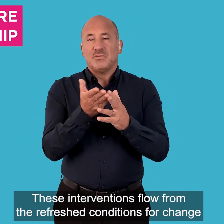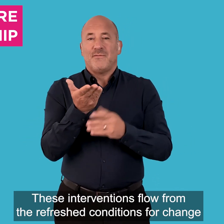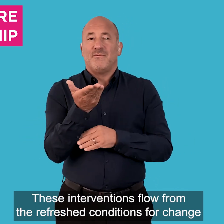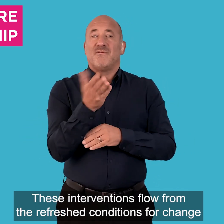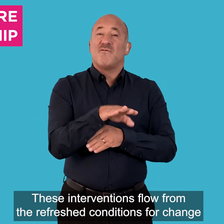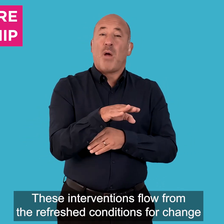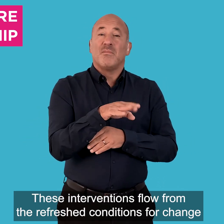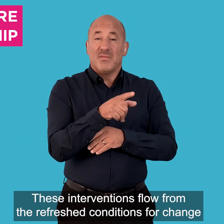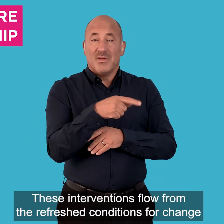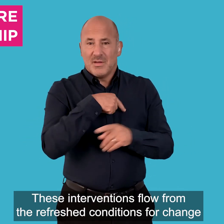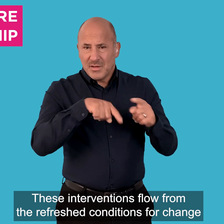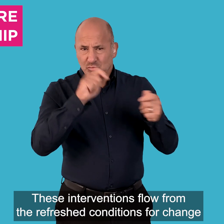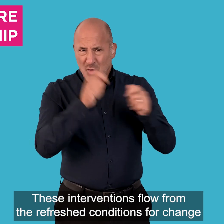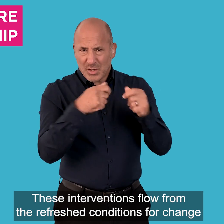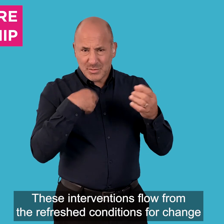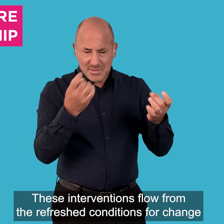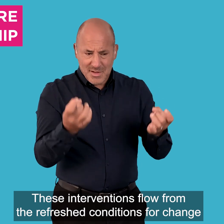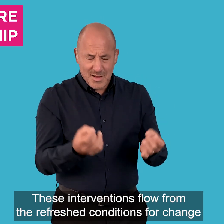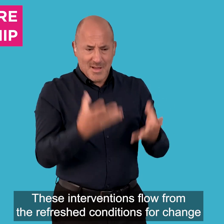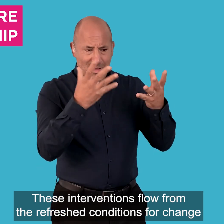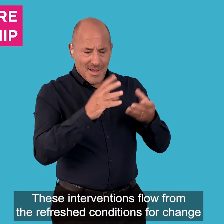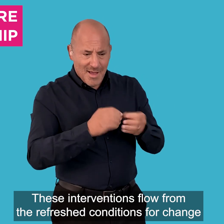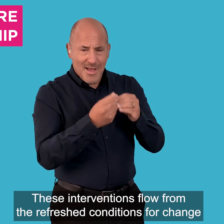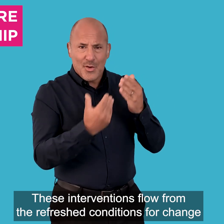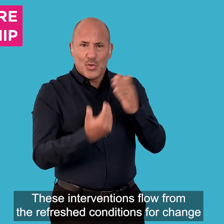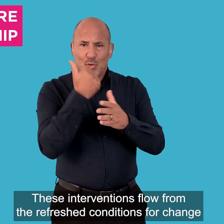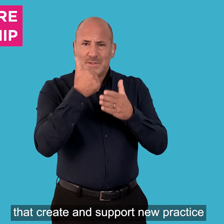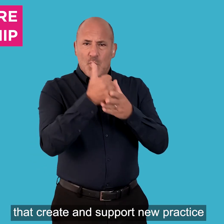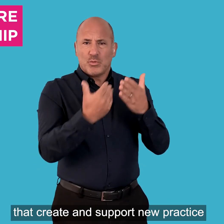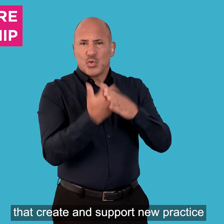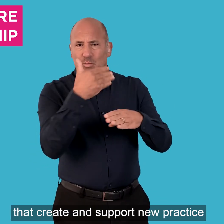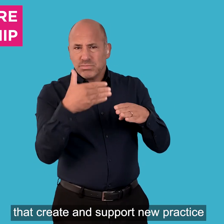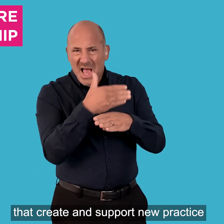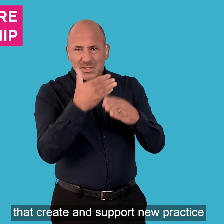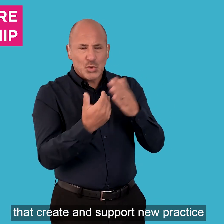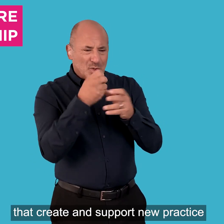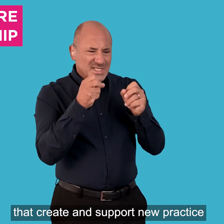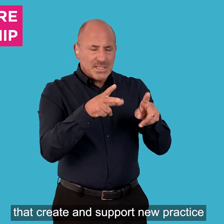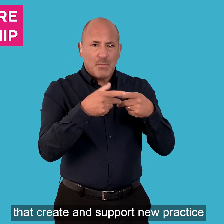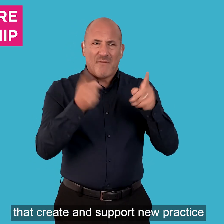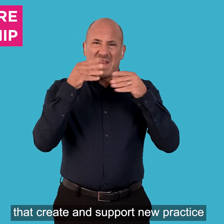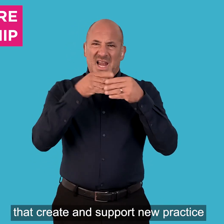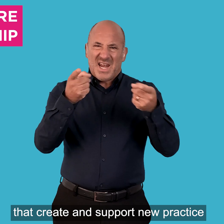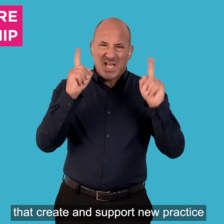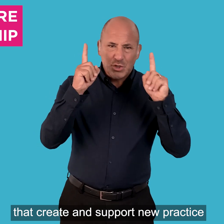These interventions flow from the refreshed conditions for change that create and support new